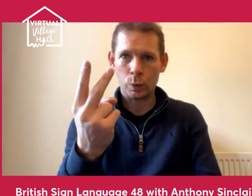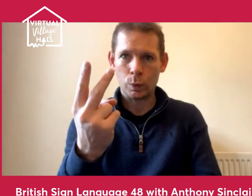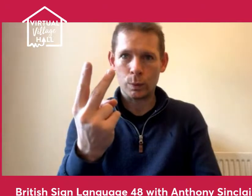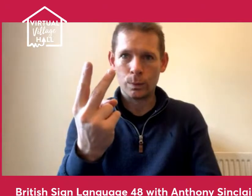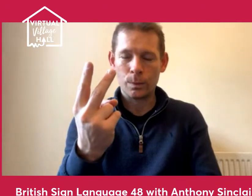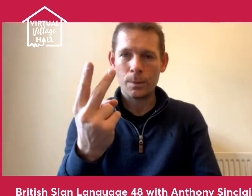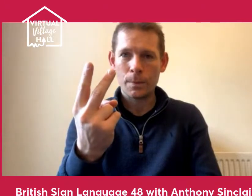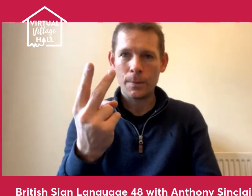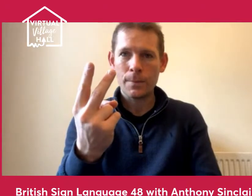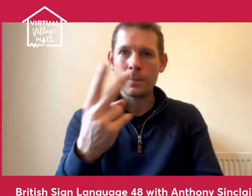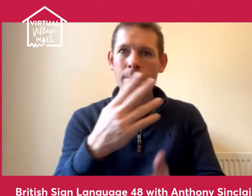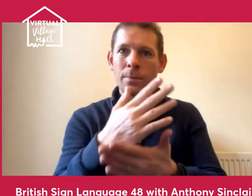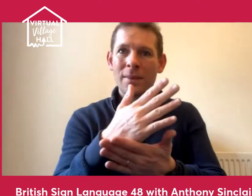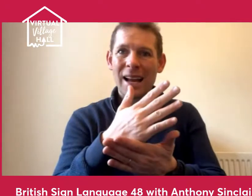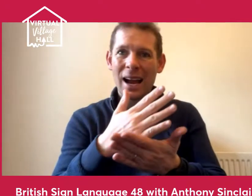2:15,